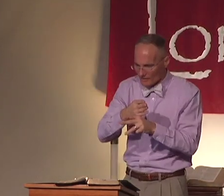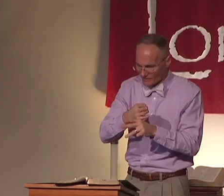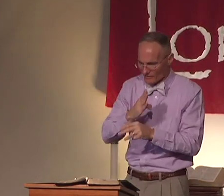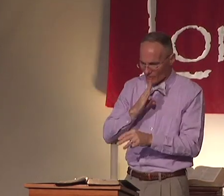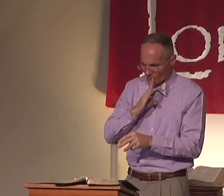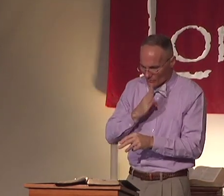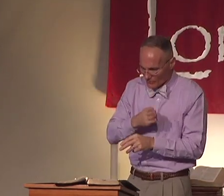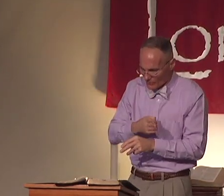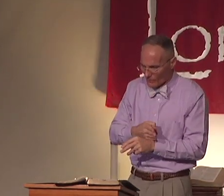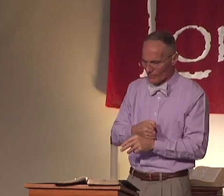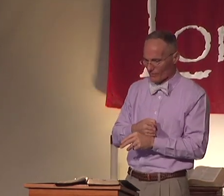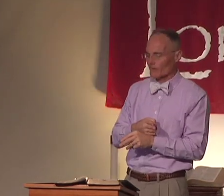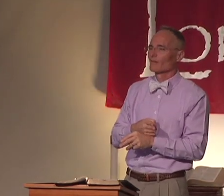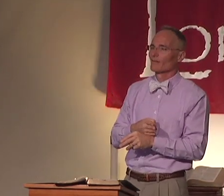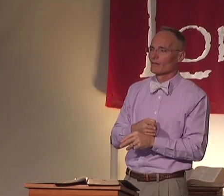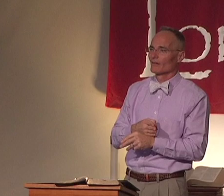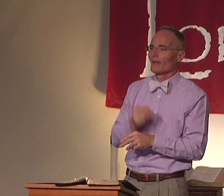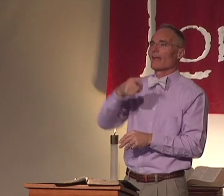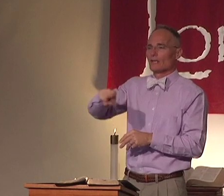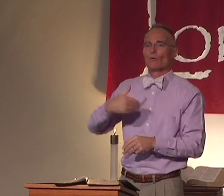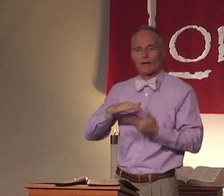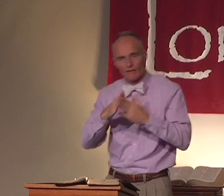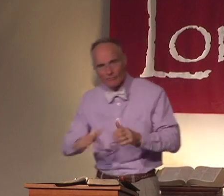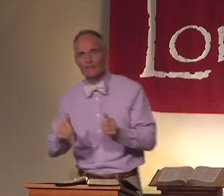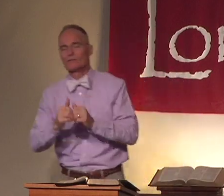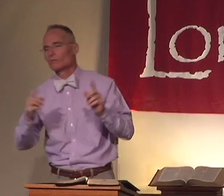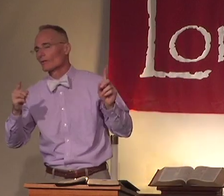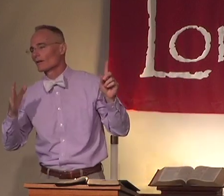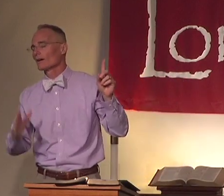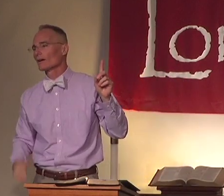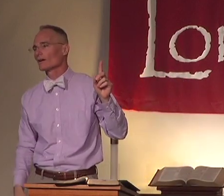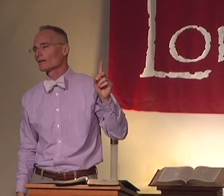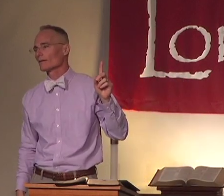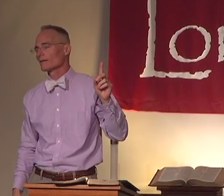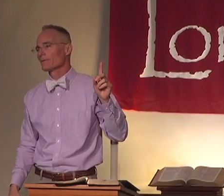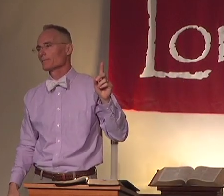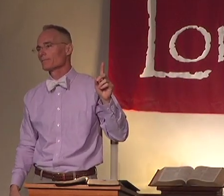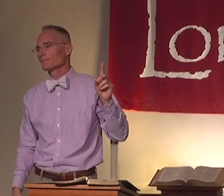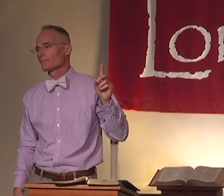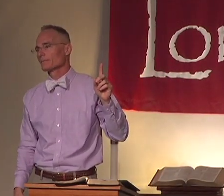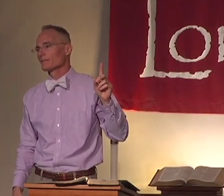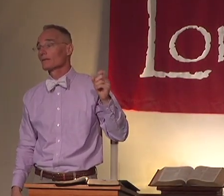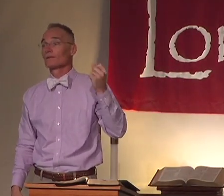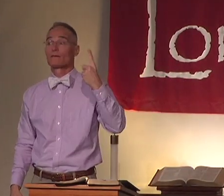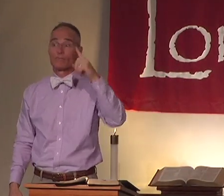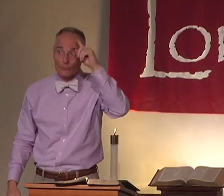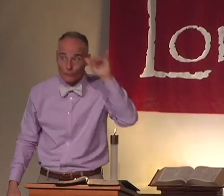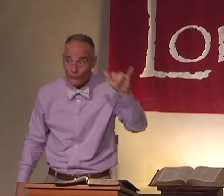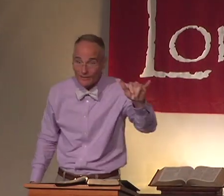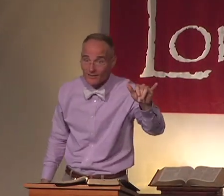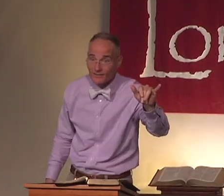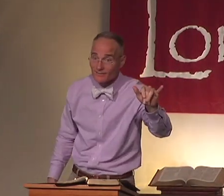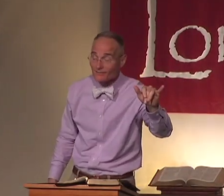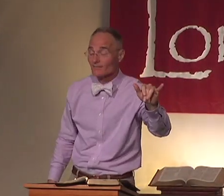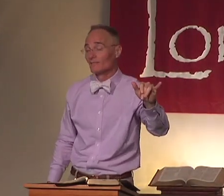perfect, beautiful son or daughter. And you have peace with God for